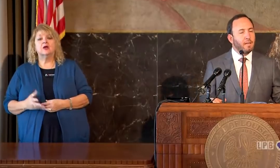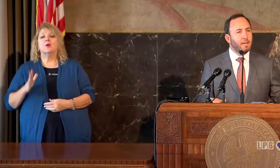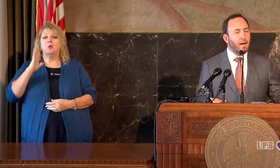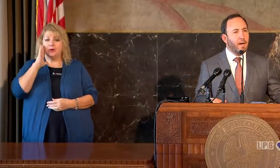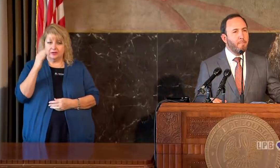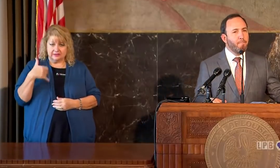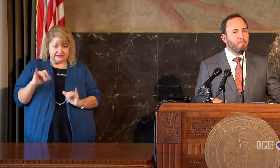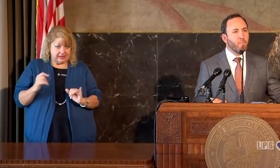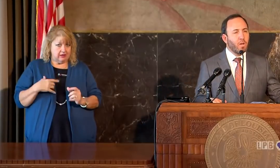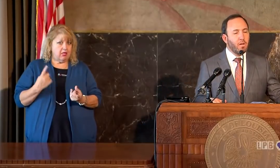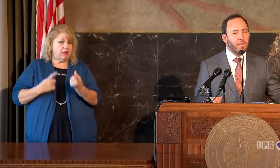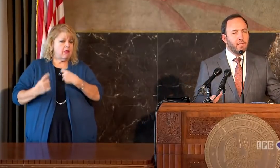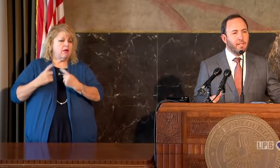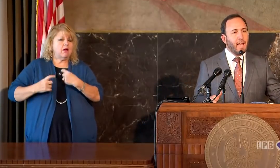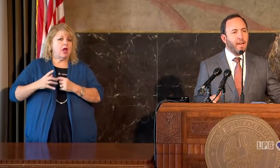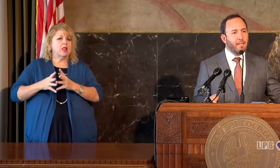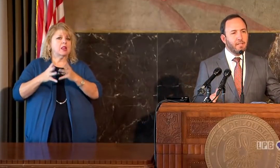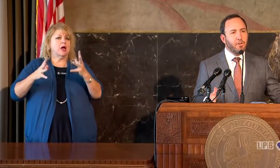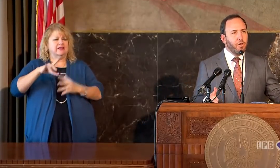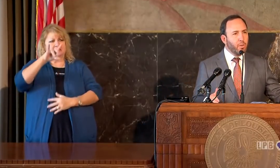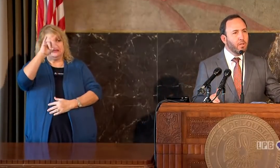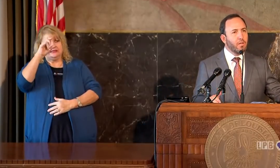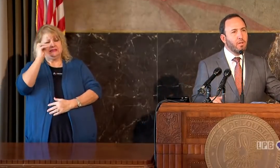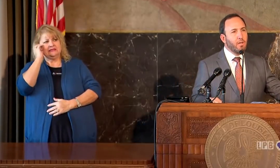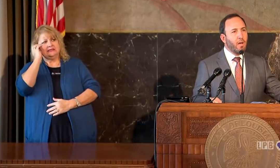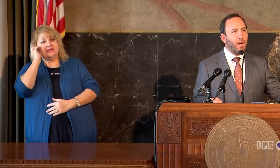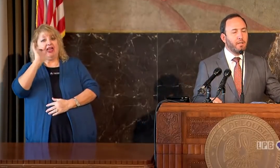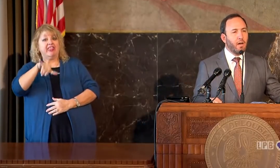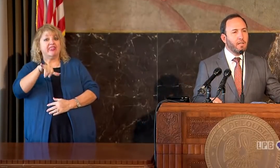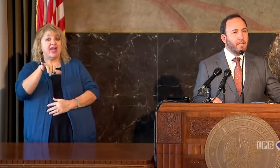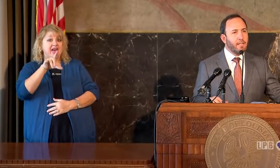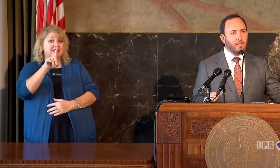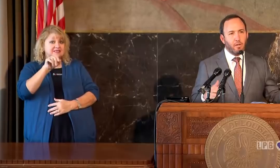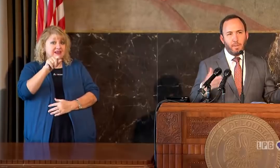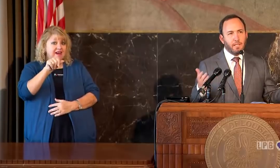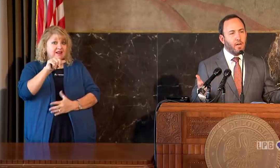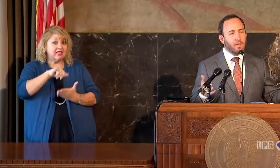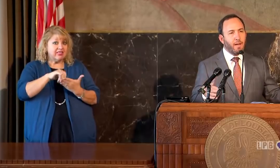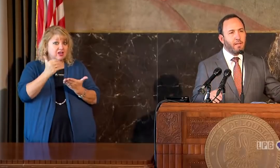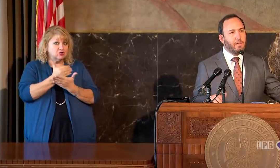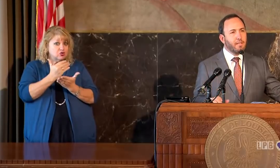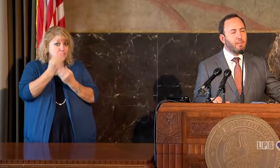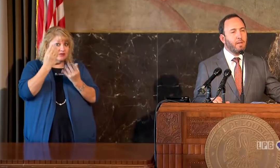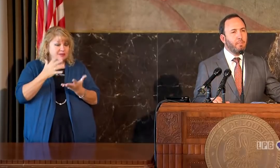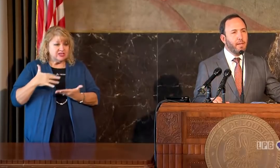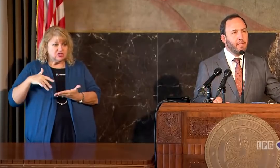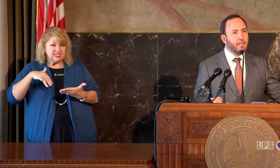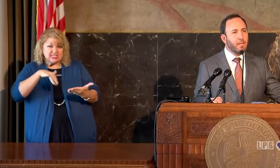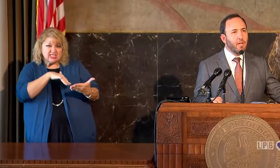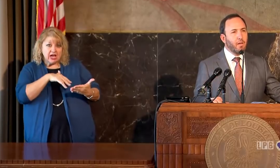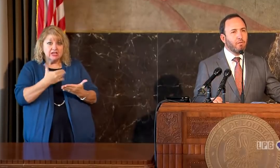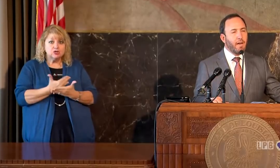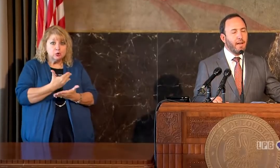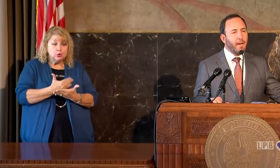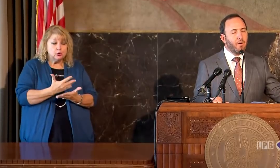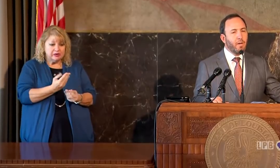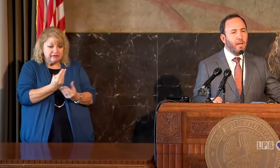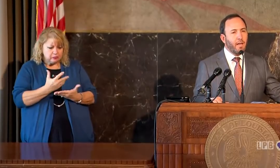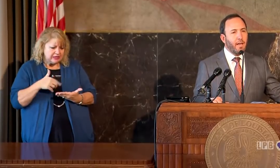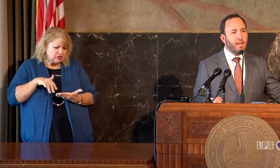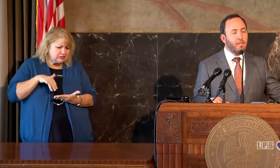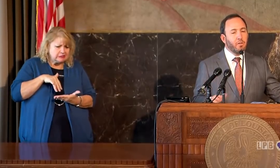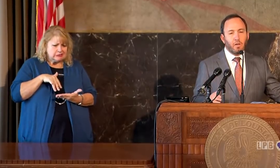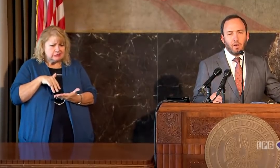questions. The data is newer on kids. It's all being talked about in these committee meetings right